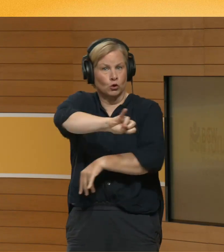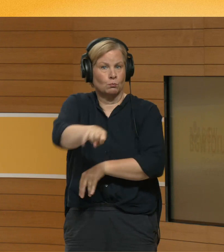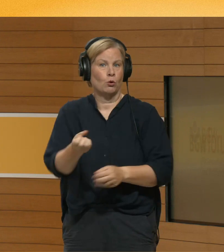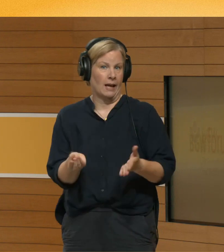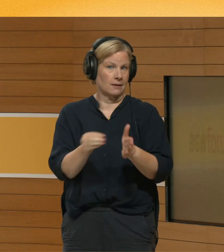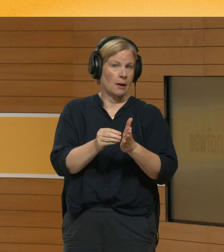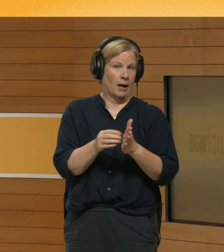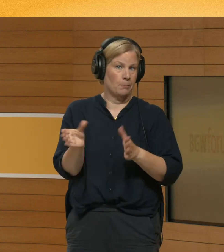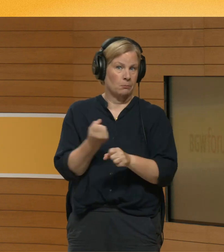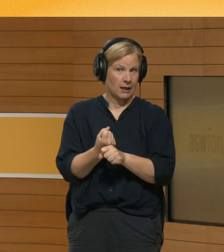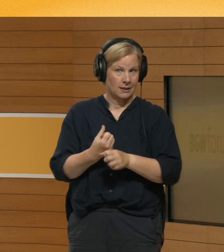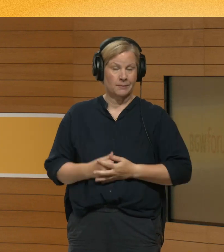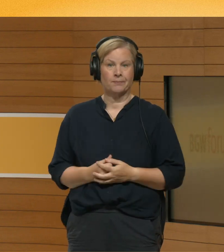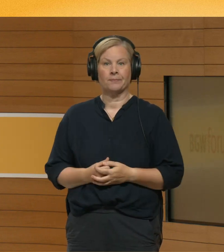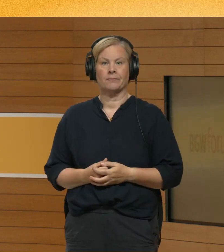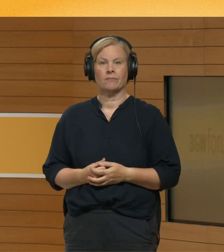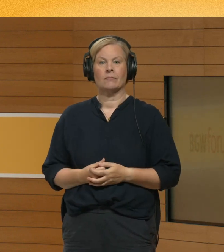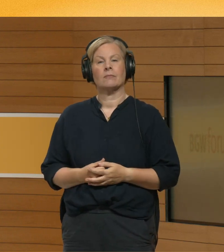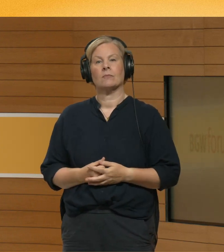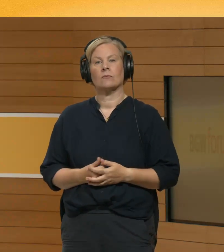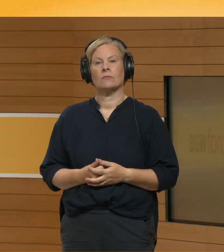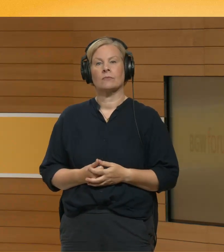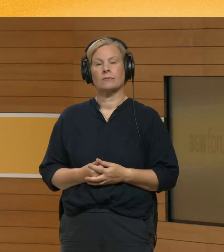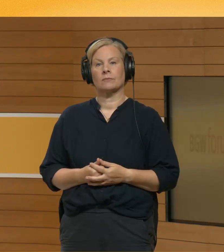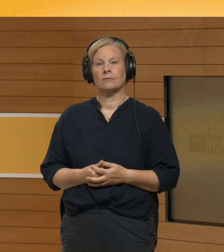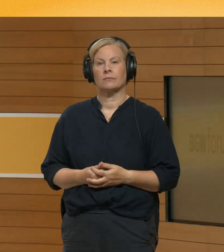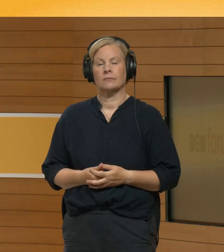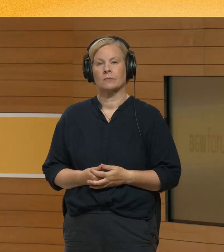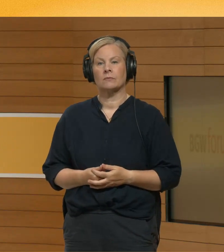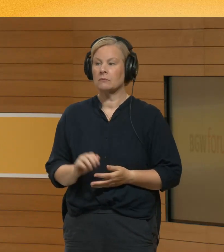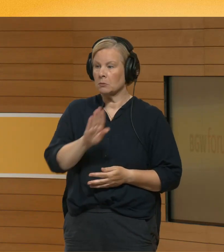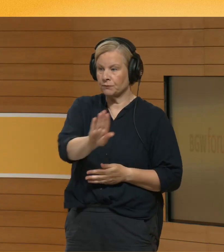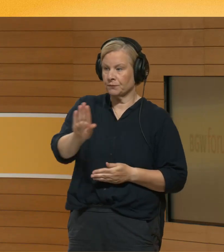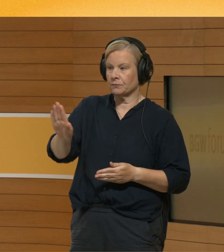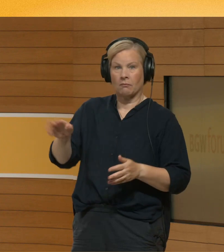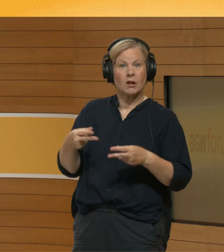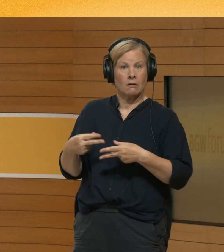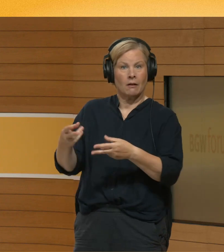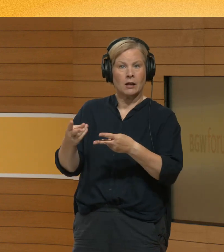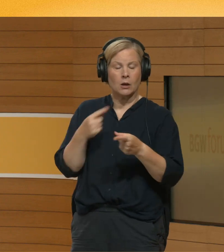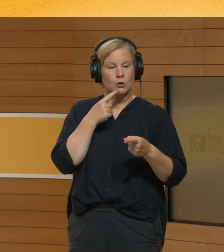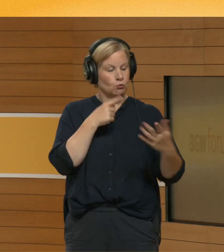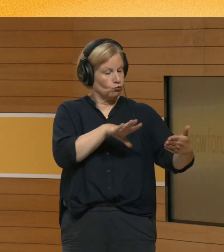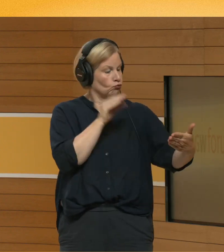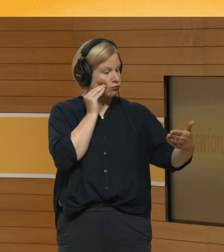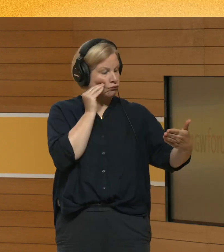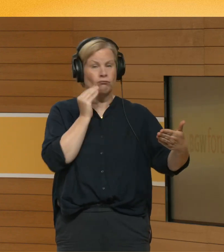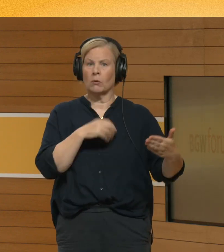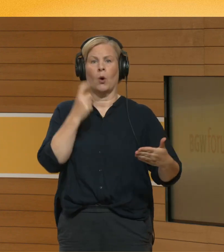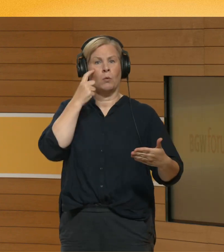Let's look at the key factors that convinced your hospital to participate in the project. Marie, what would you